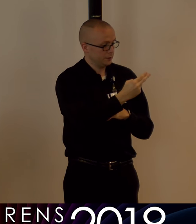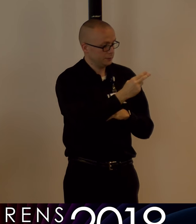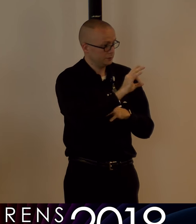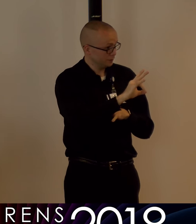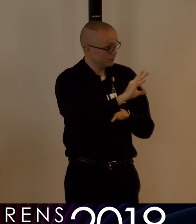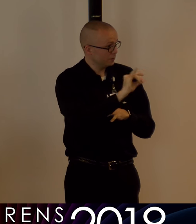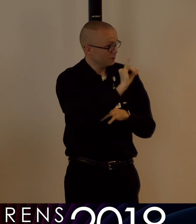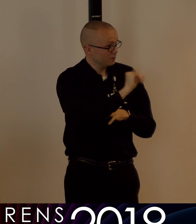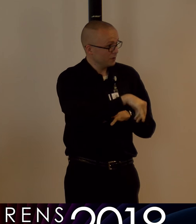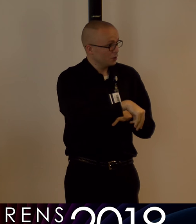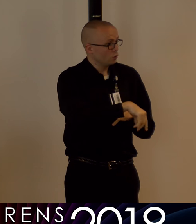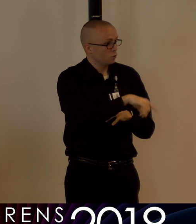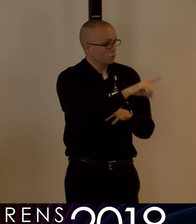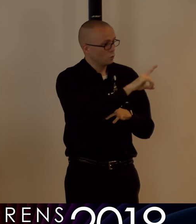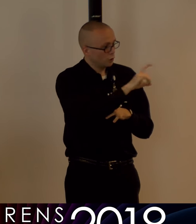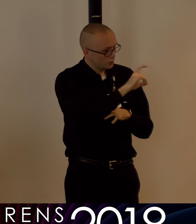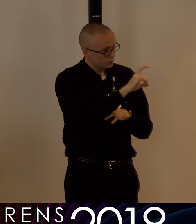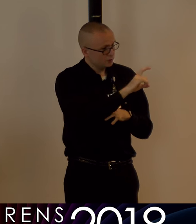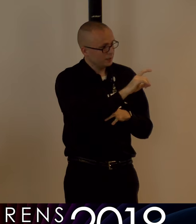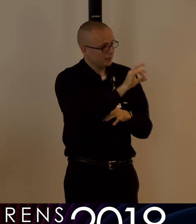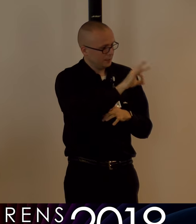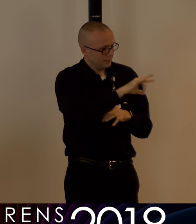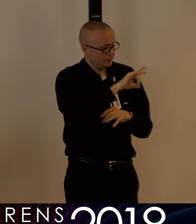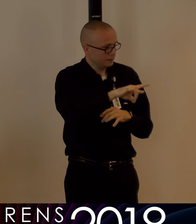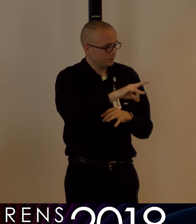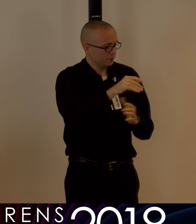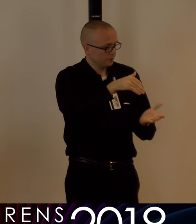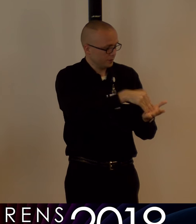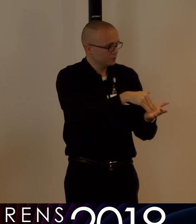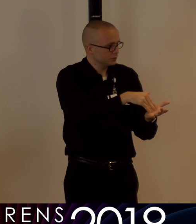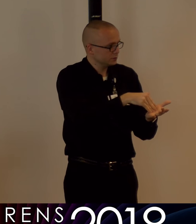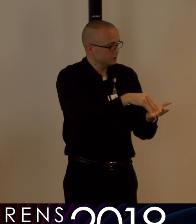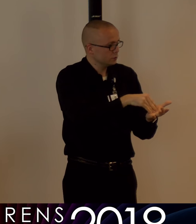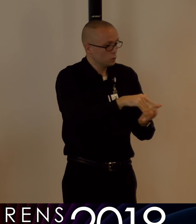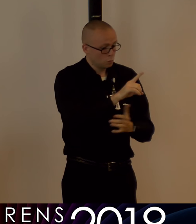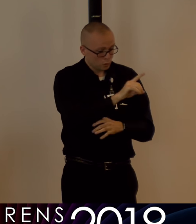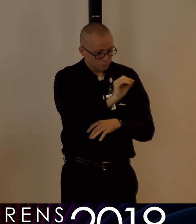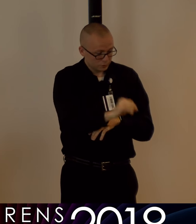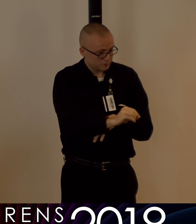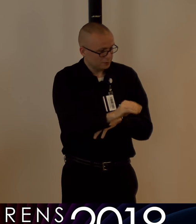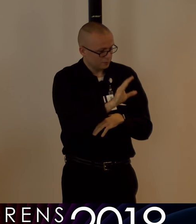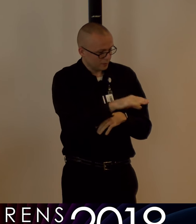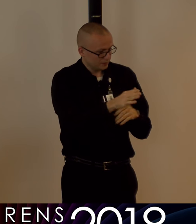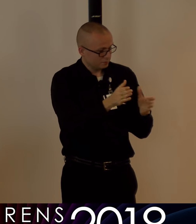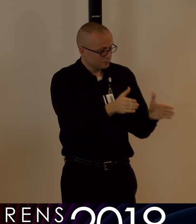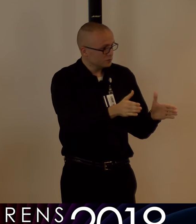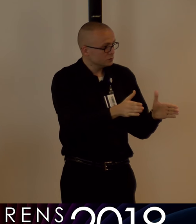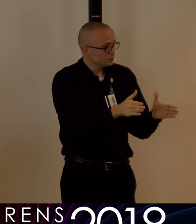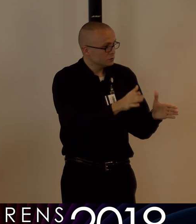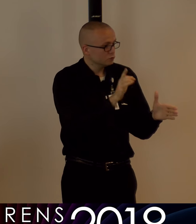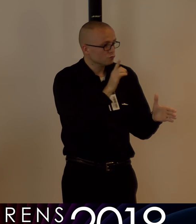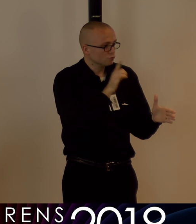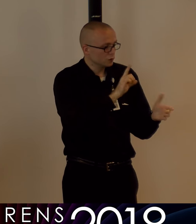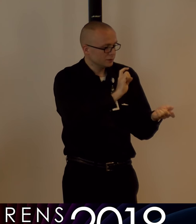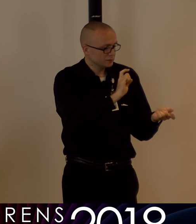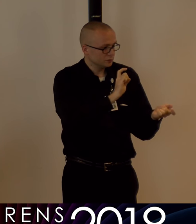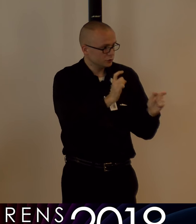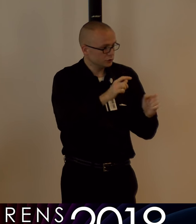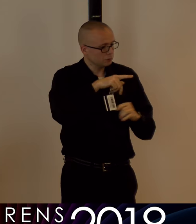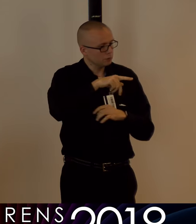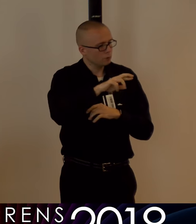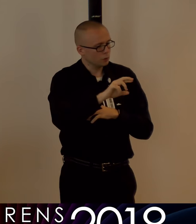spans 188,000 base pairs, but only about 1% of that ever gets turned into